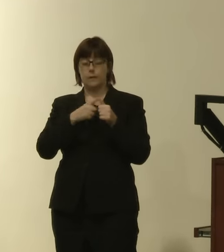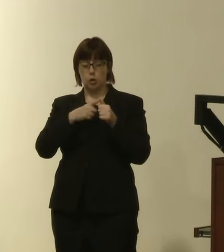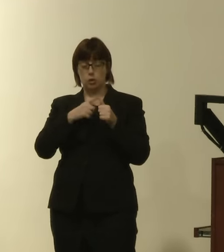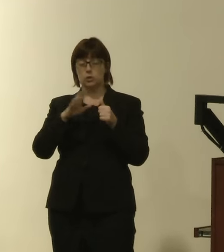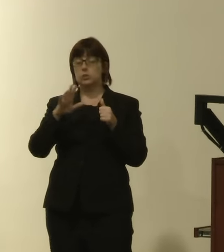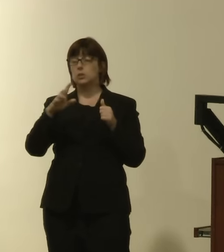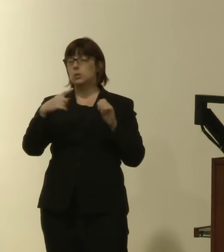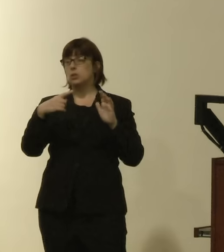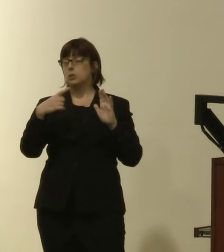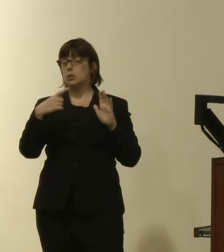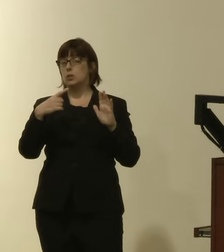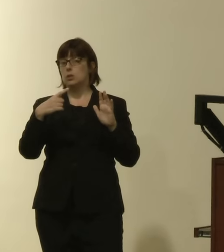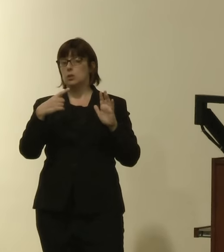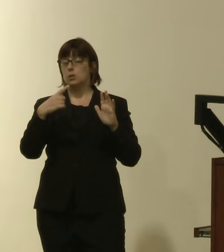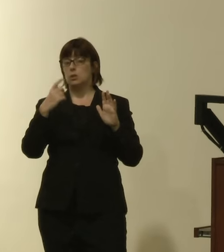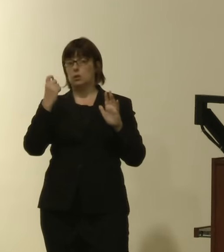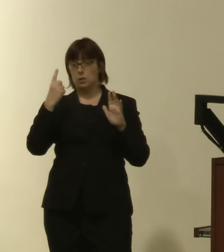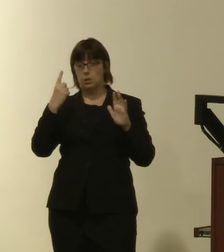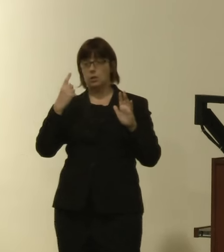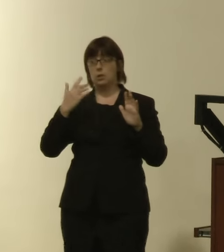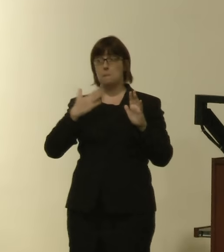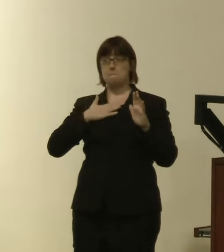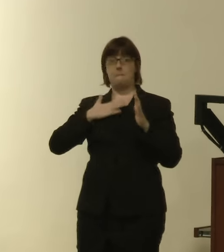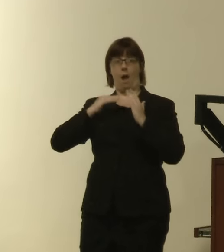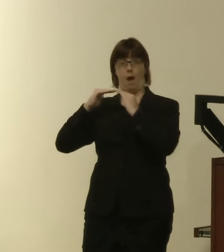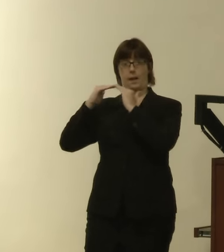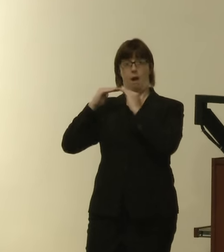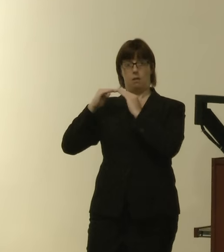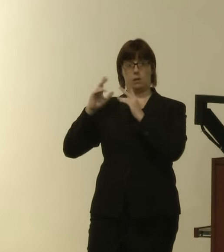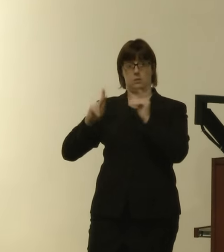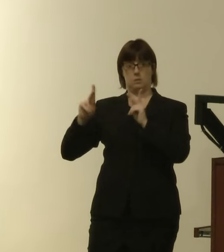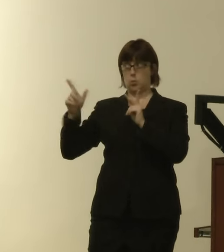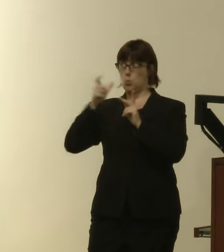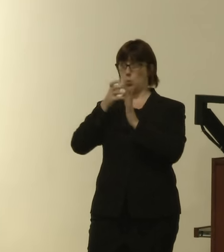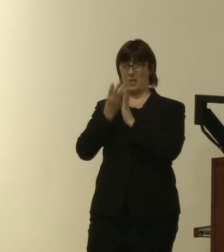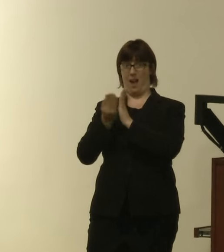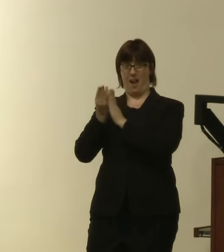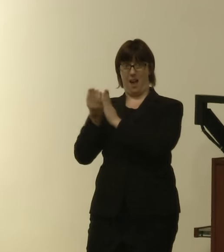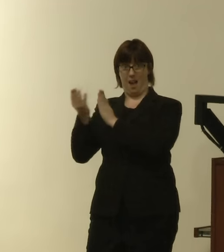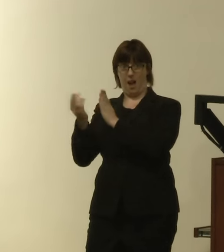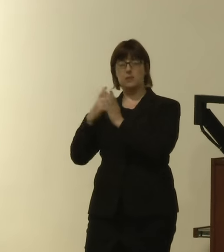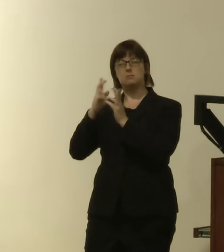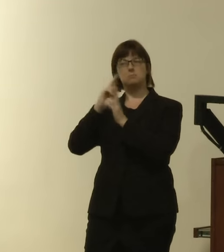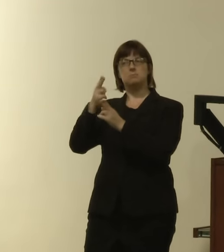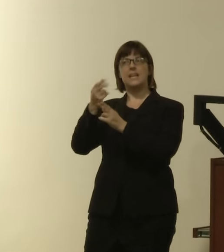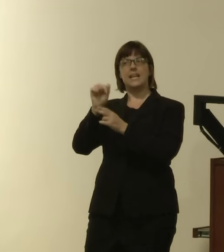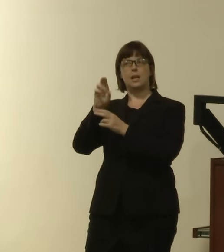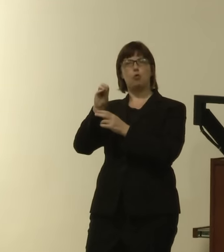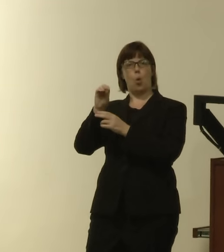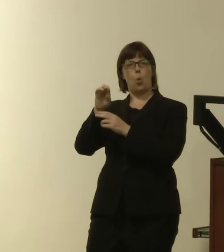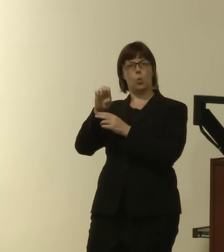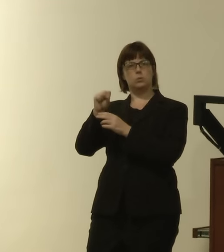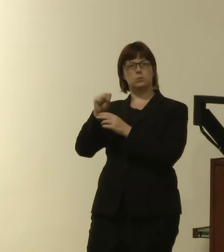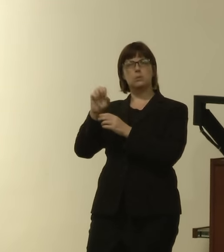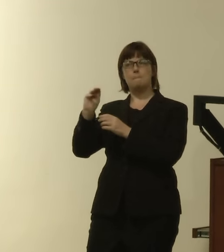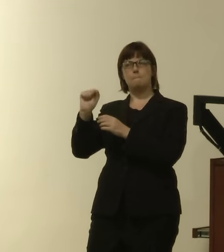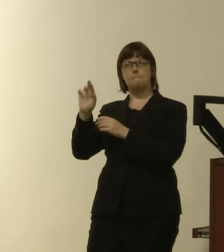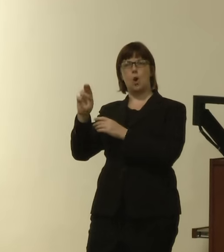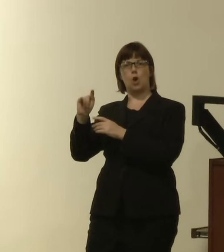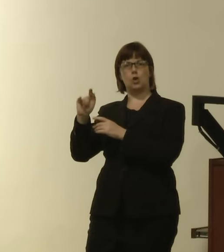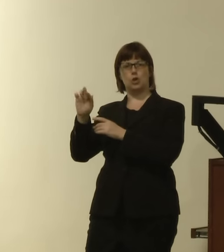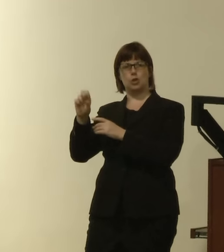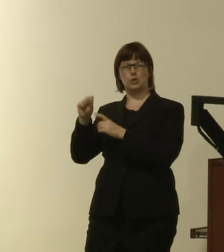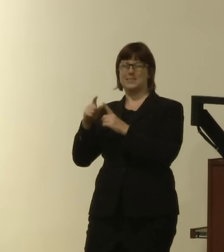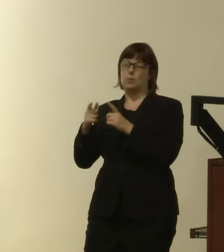showed you, I regard my colleagues who died as heroes and martyrs. And I hope you could, I didn't really want to use